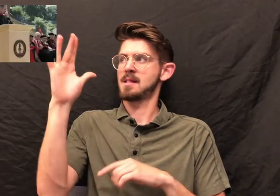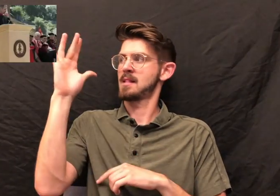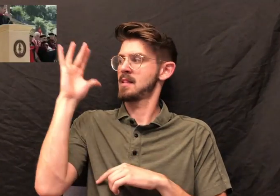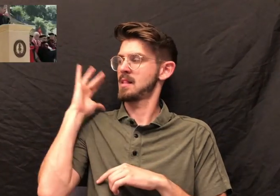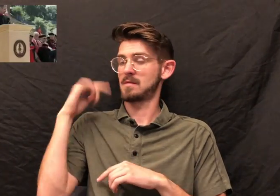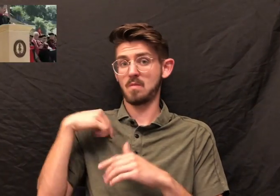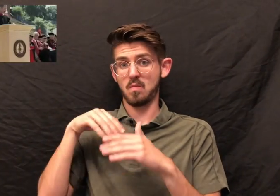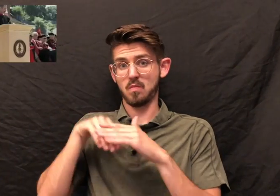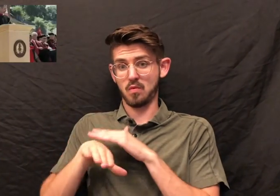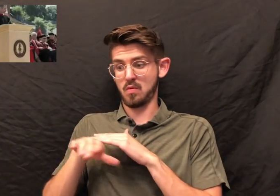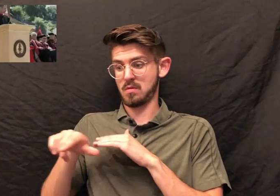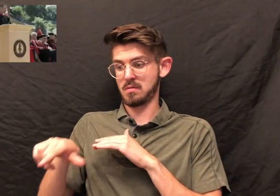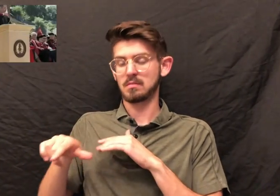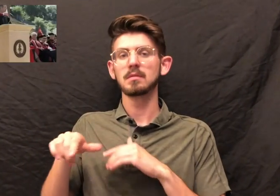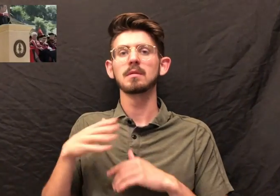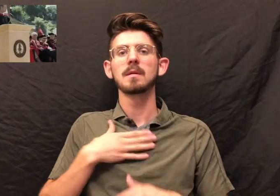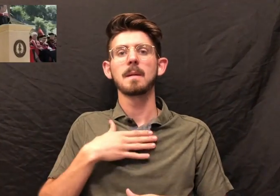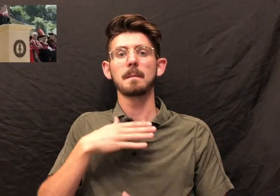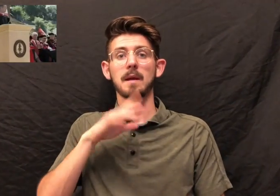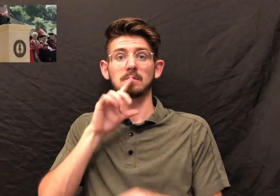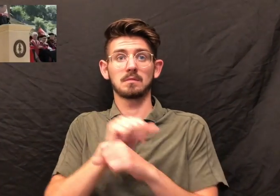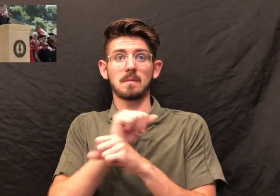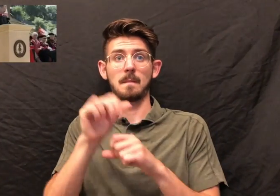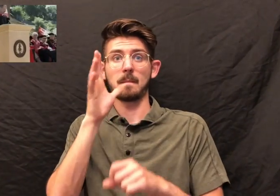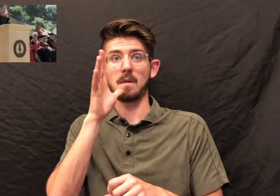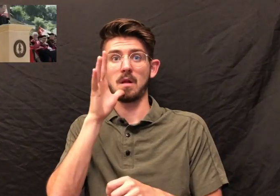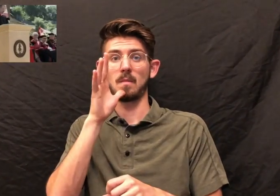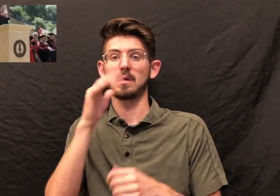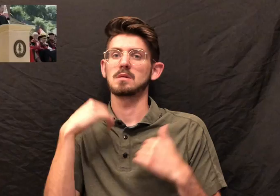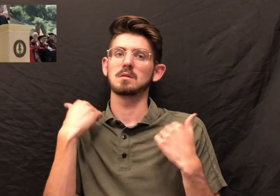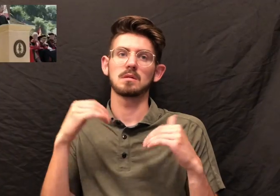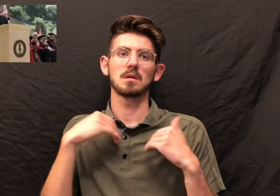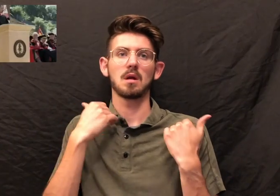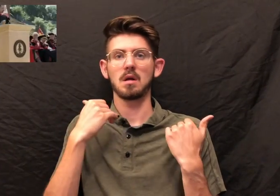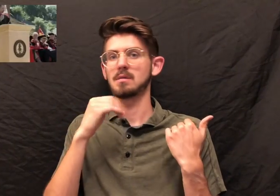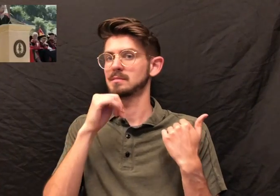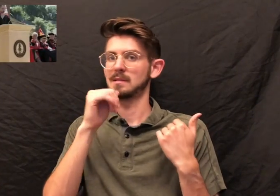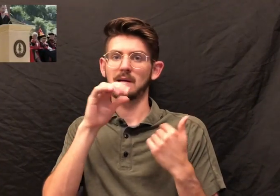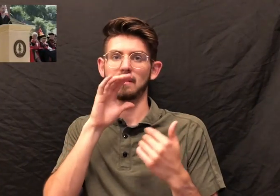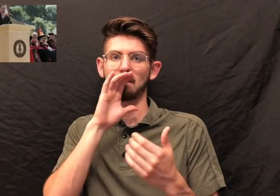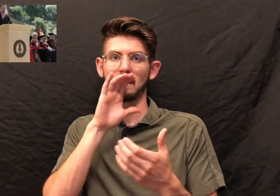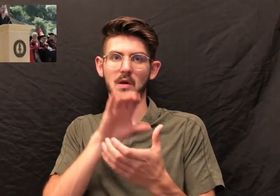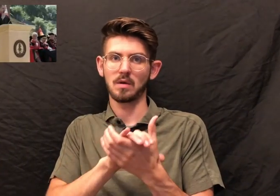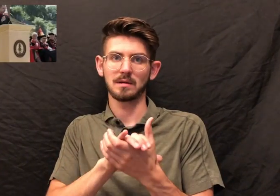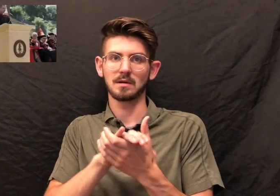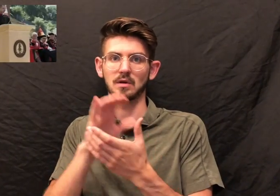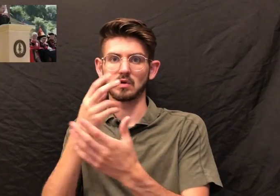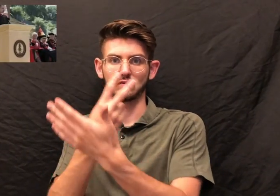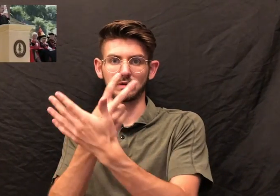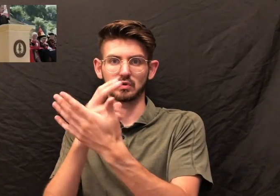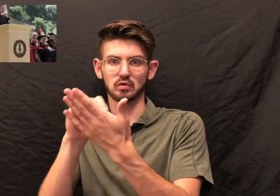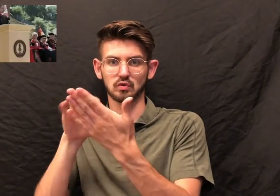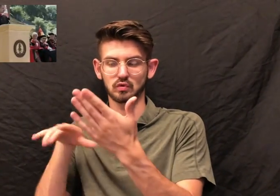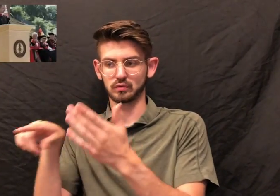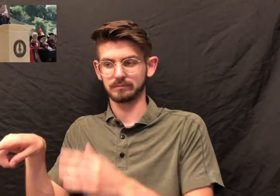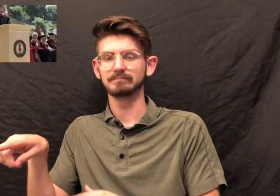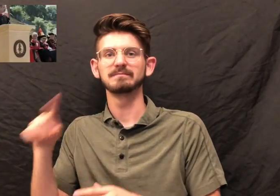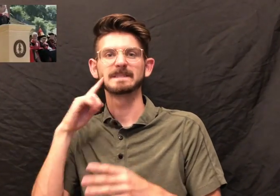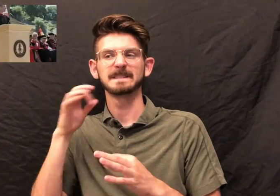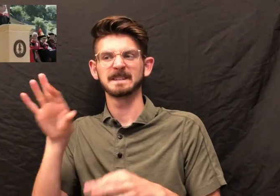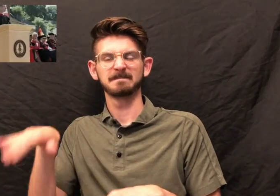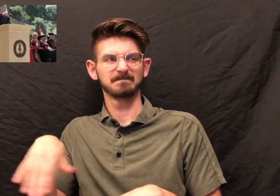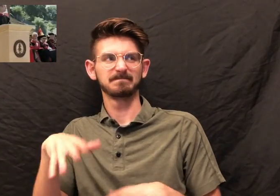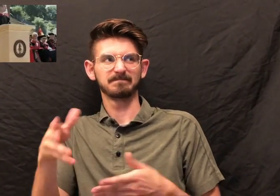My biological mother was a young, unwed graduate student, and she decided to put me up for adoption. She felt